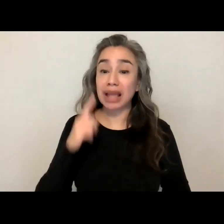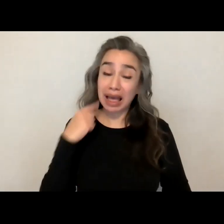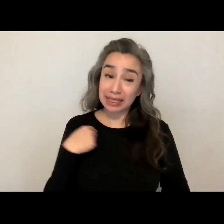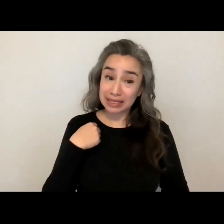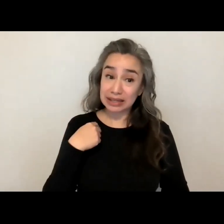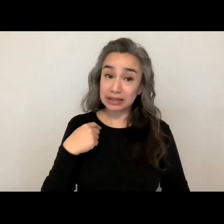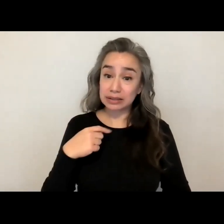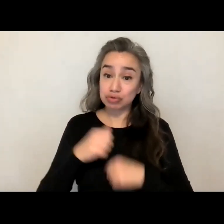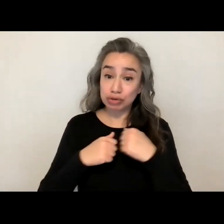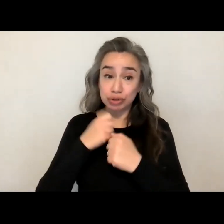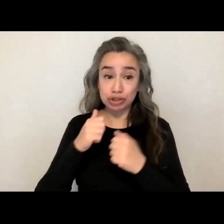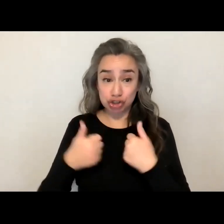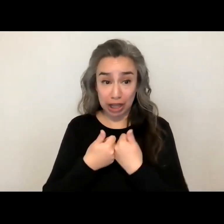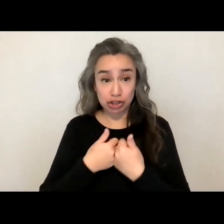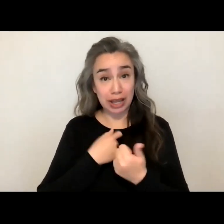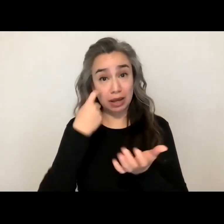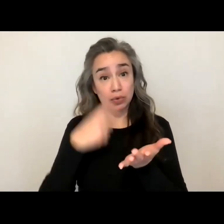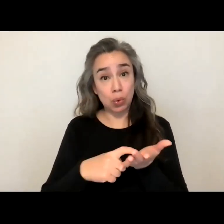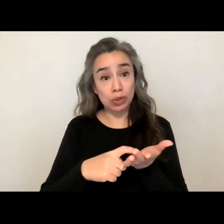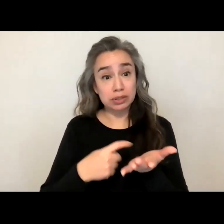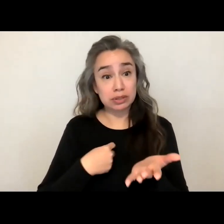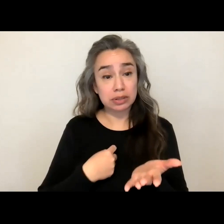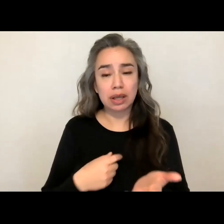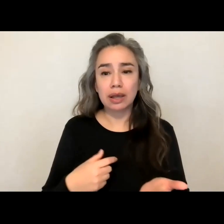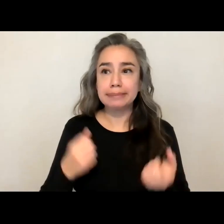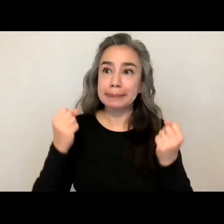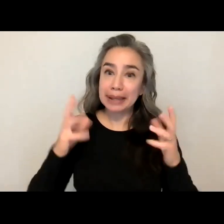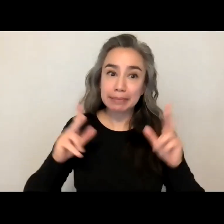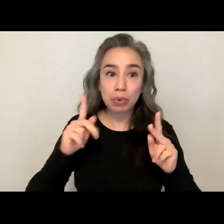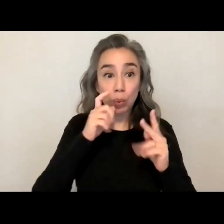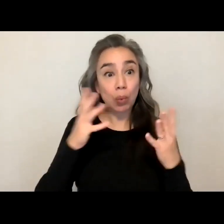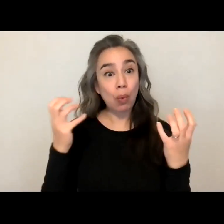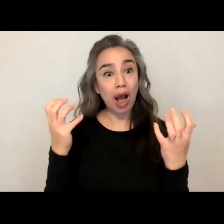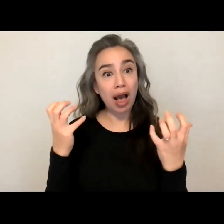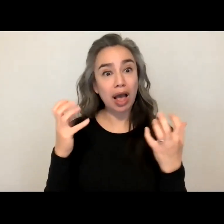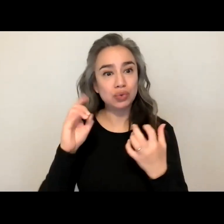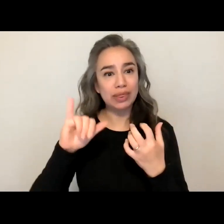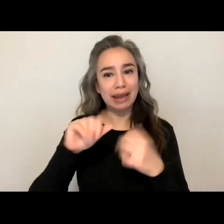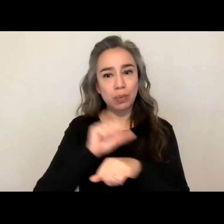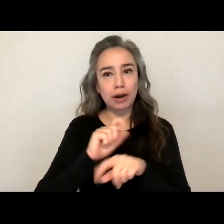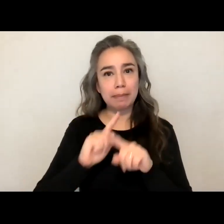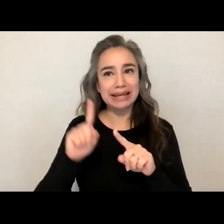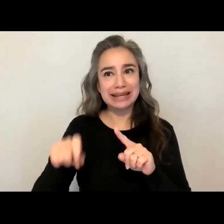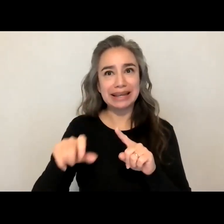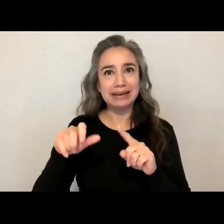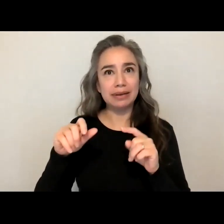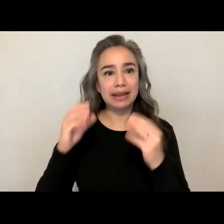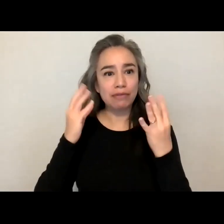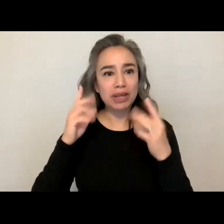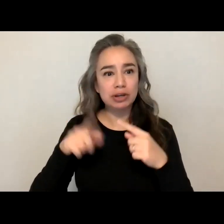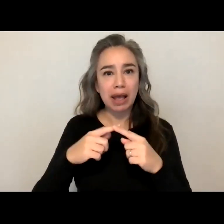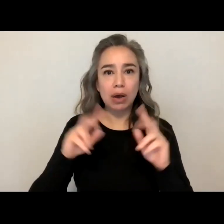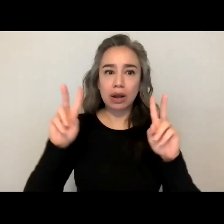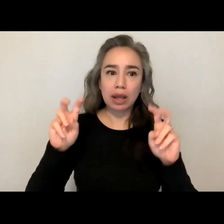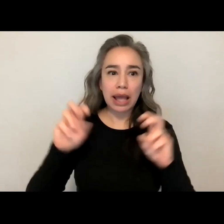see is that there are a lot of people who want to do work and they need more of the how-to information. So that's what